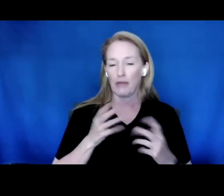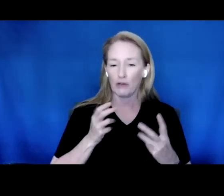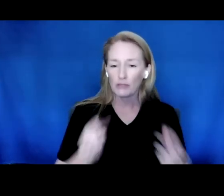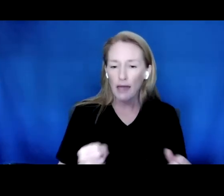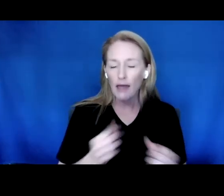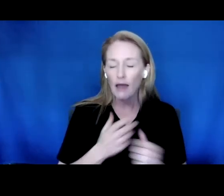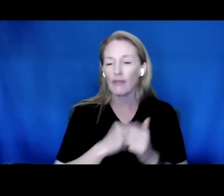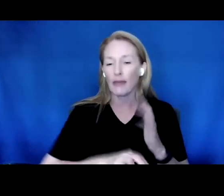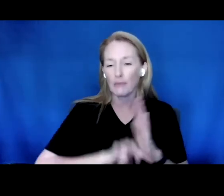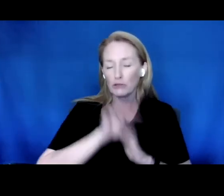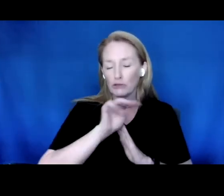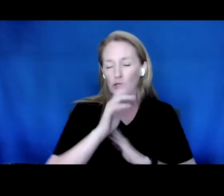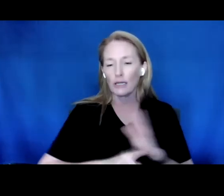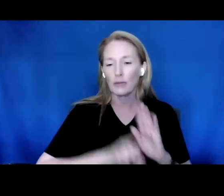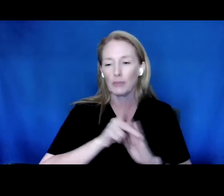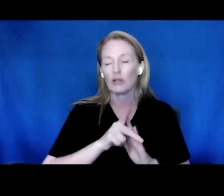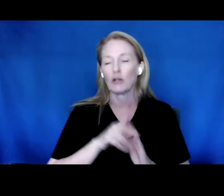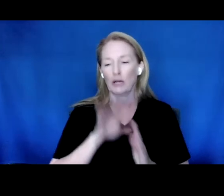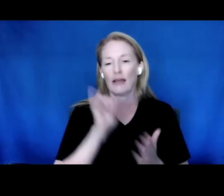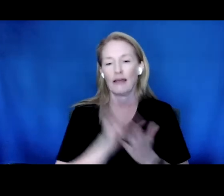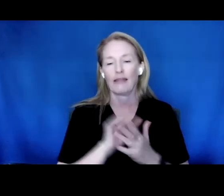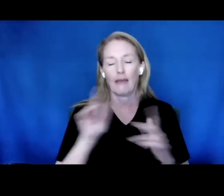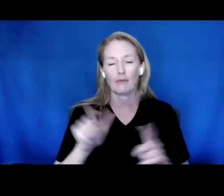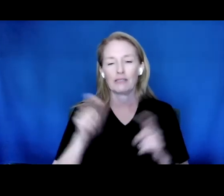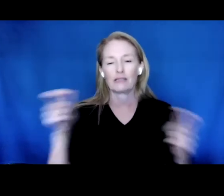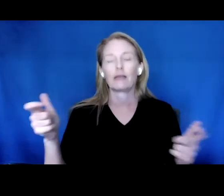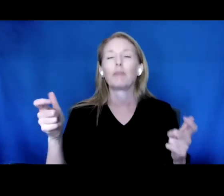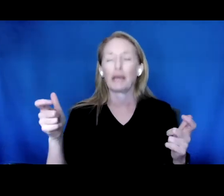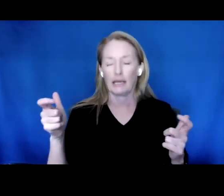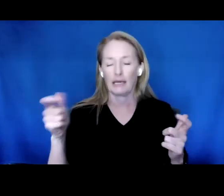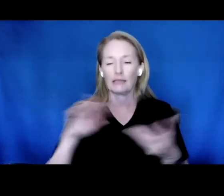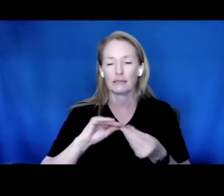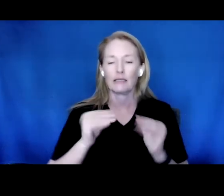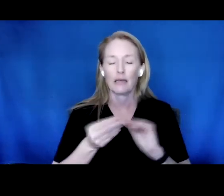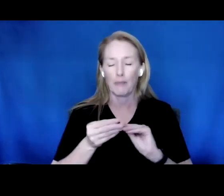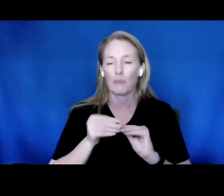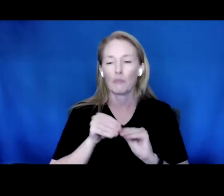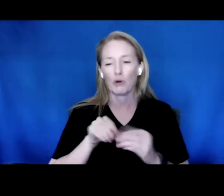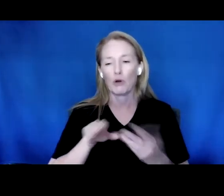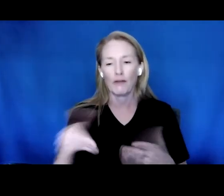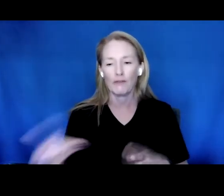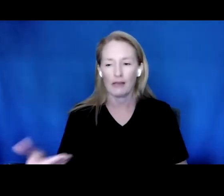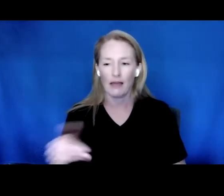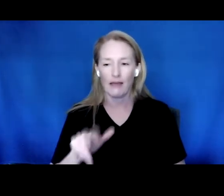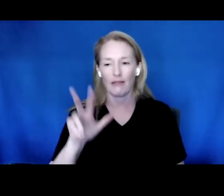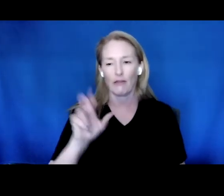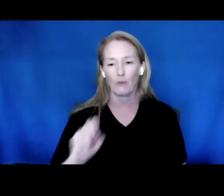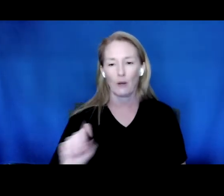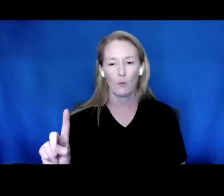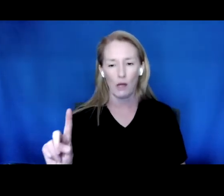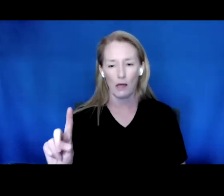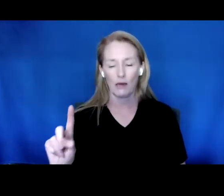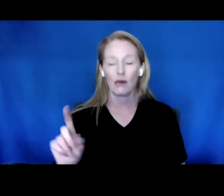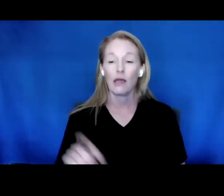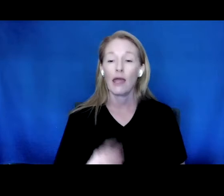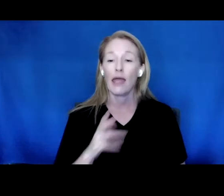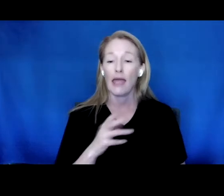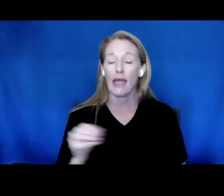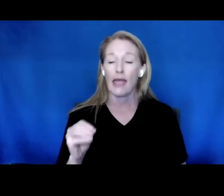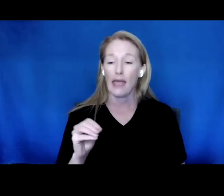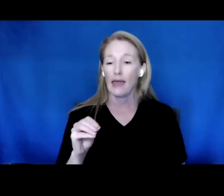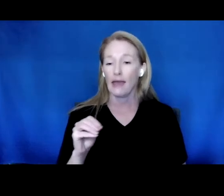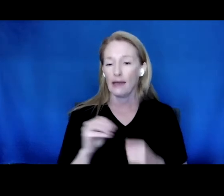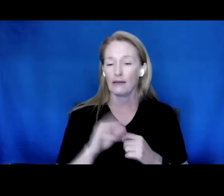had the greatest number of excess deaths at 301. And our total number of excess fetal